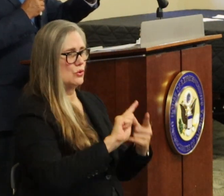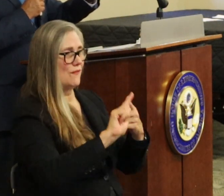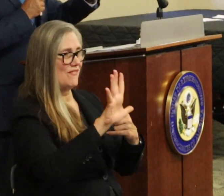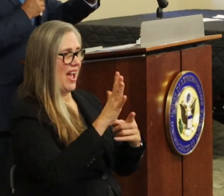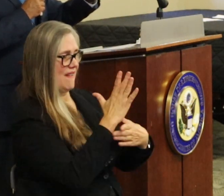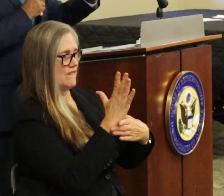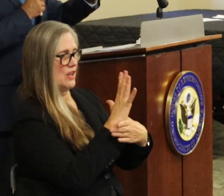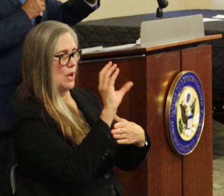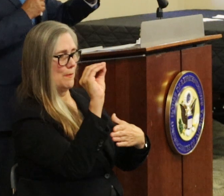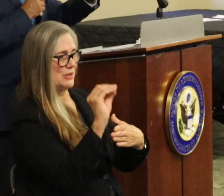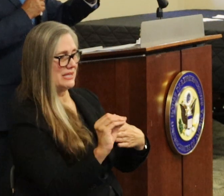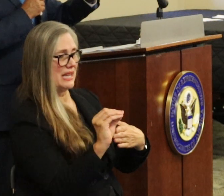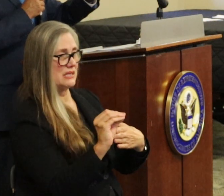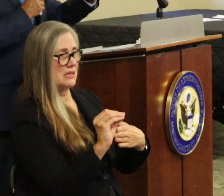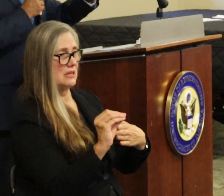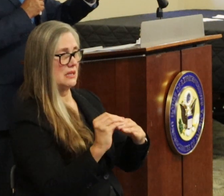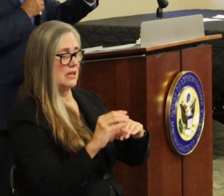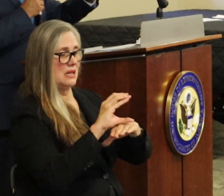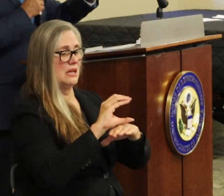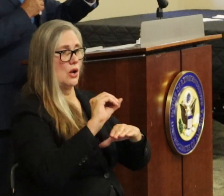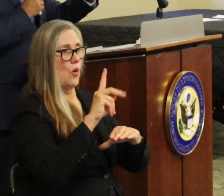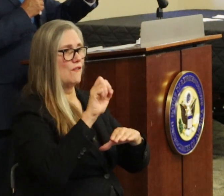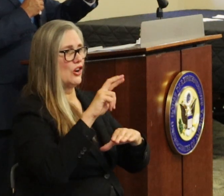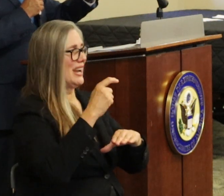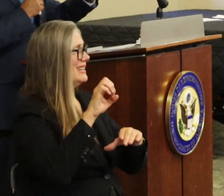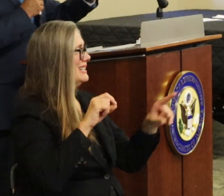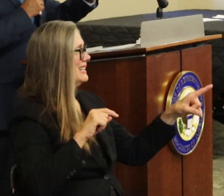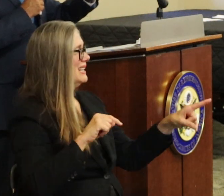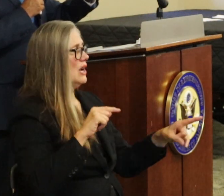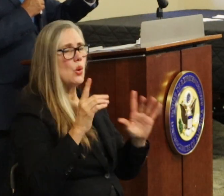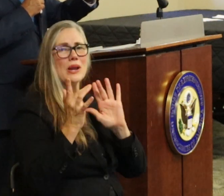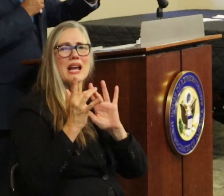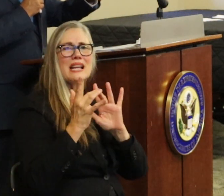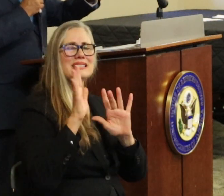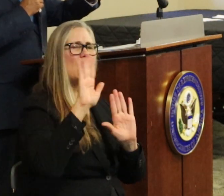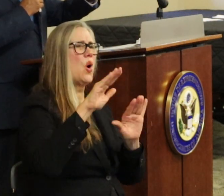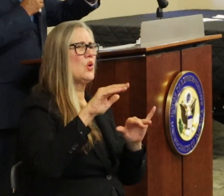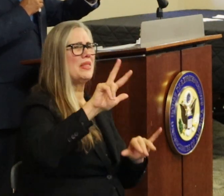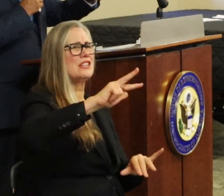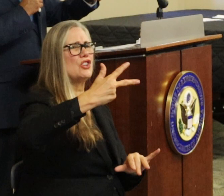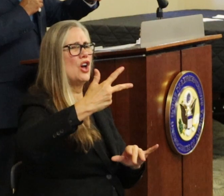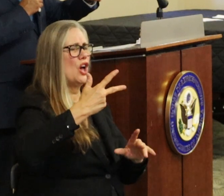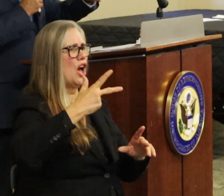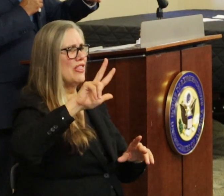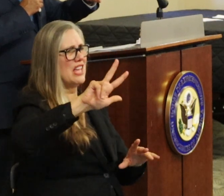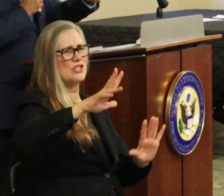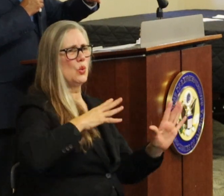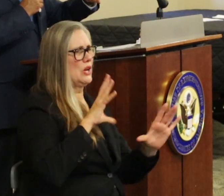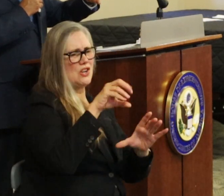I think, is when I contacted Medicare, they said, oh, we don't get into that. That's a third party contractor